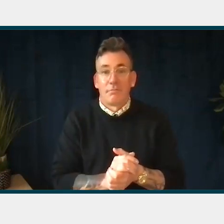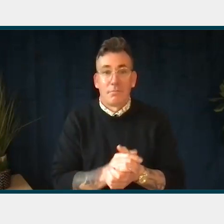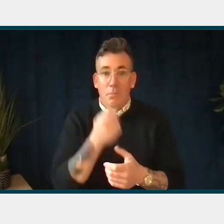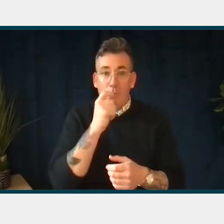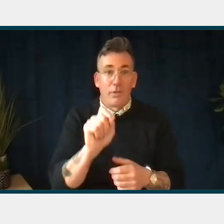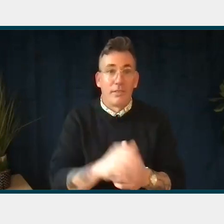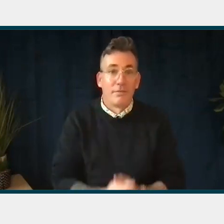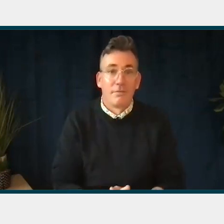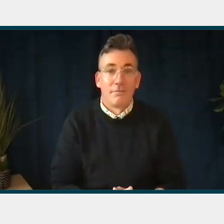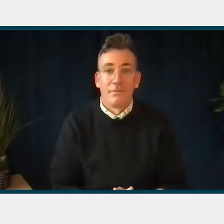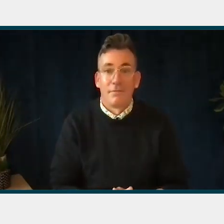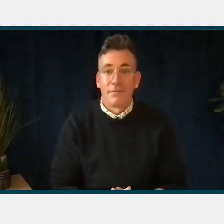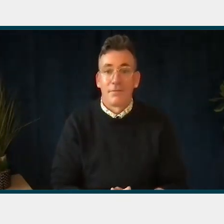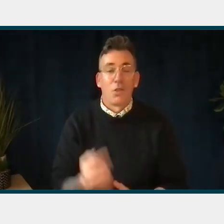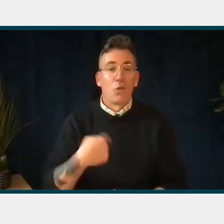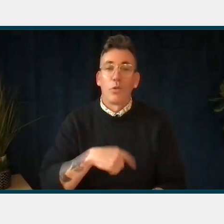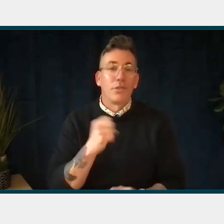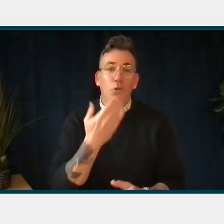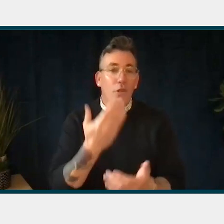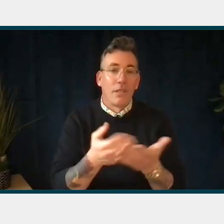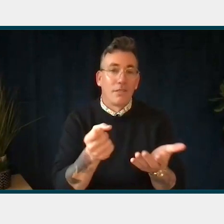people. Period.